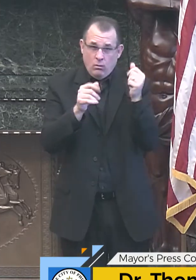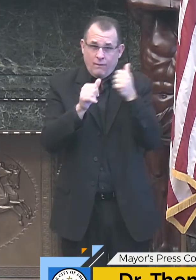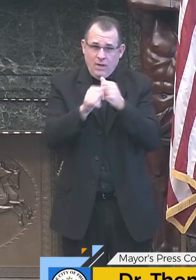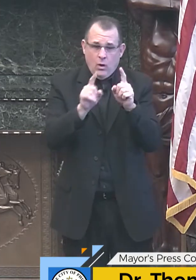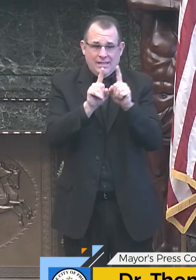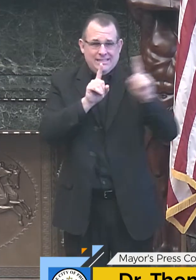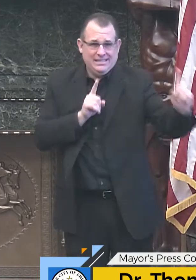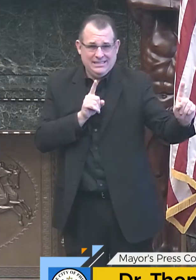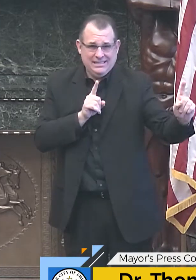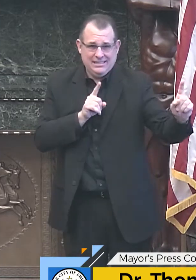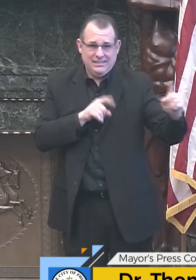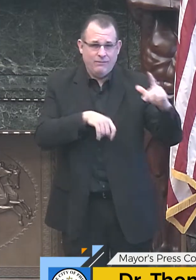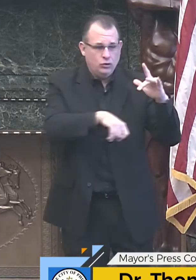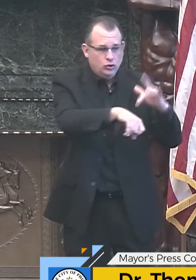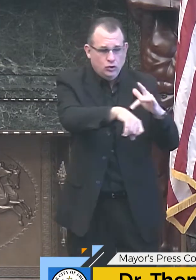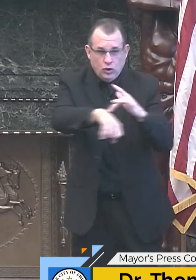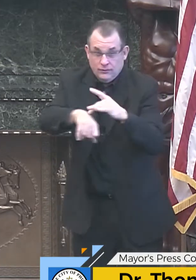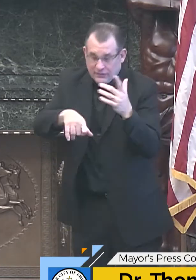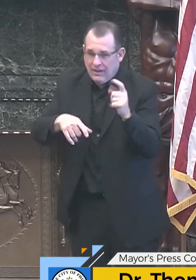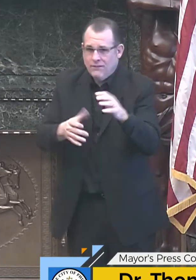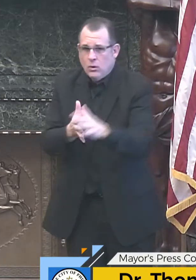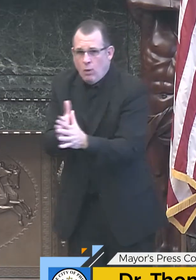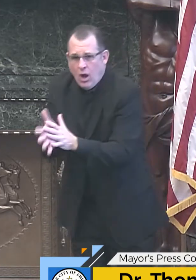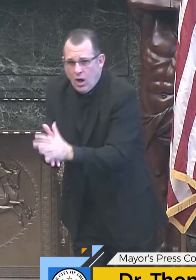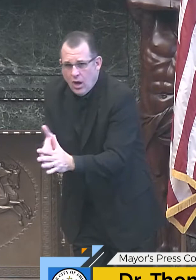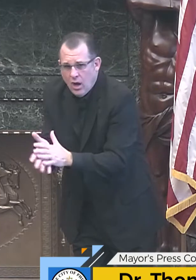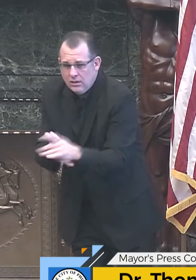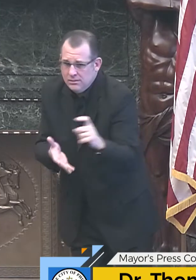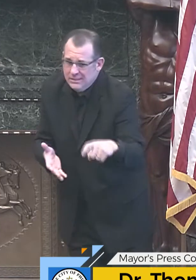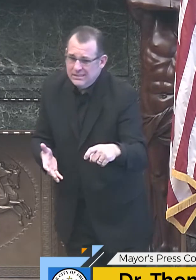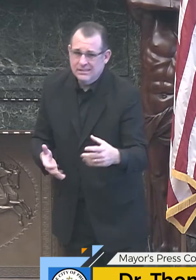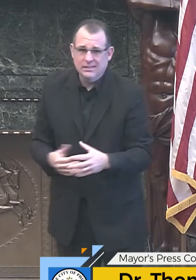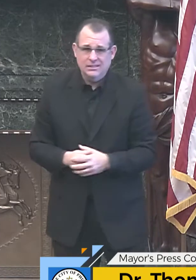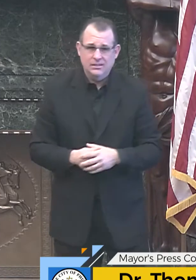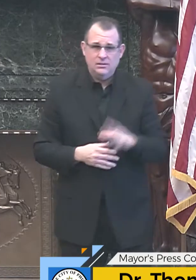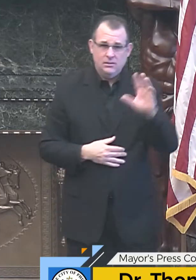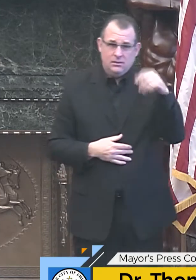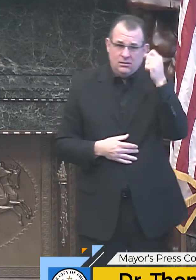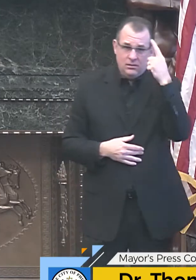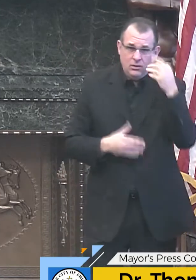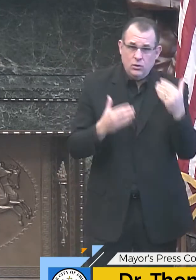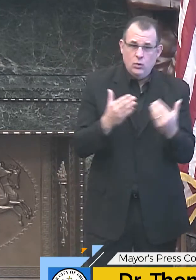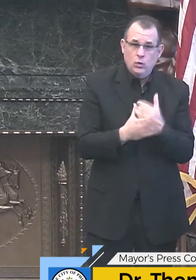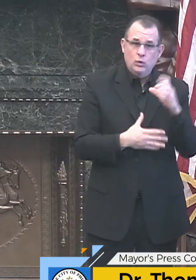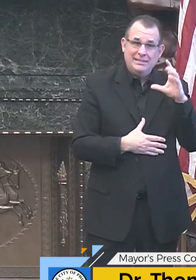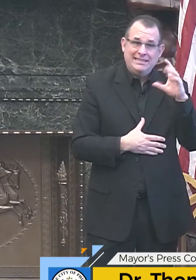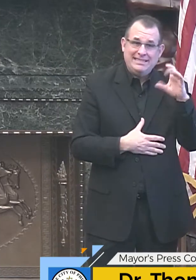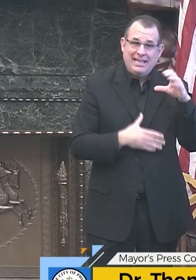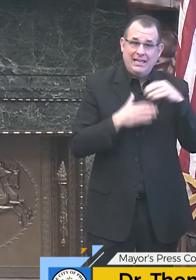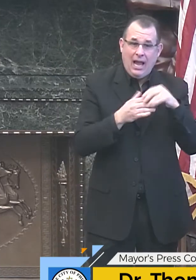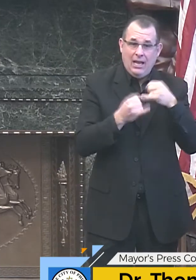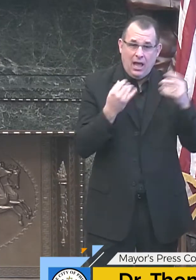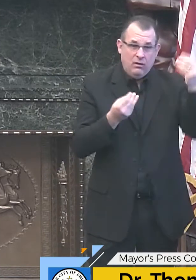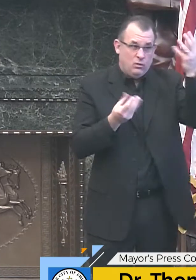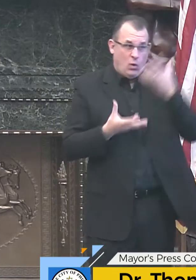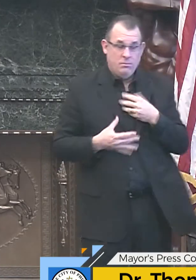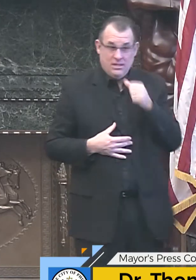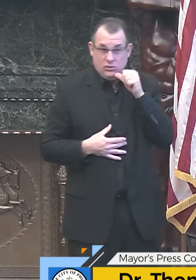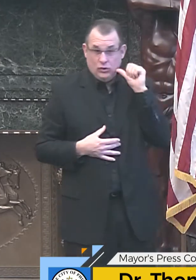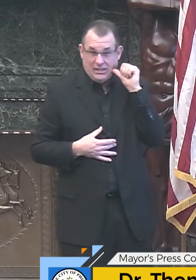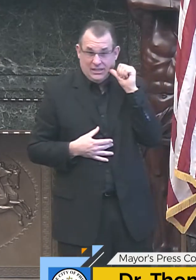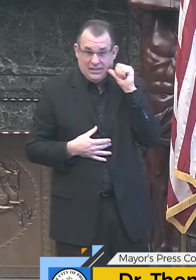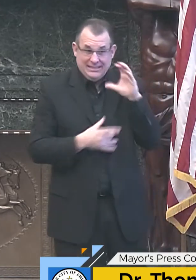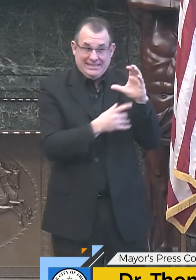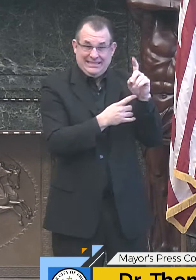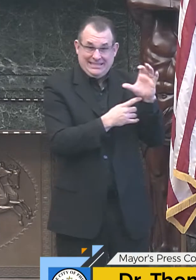someone else has touched. Now, about this new CDC guidance, we were notified last night that the Centers for Disease Control will soon be